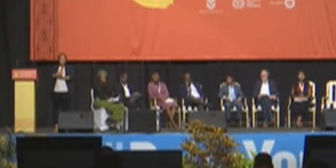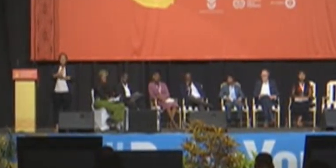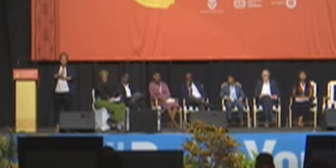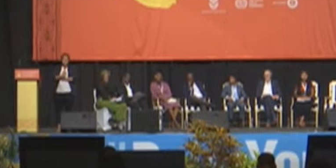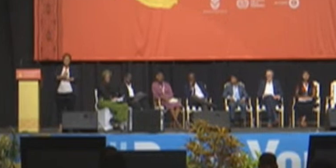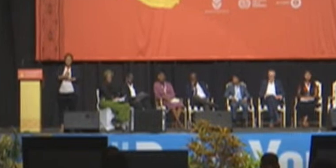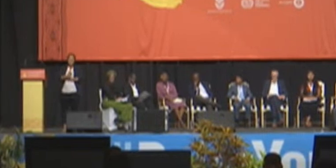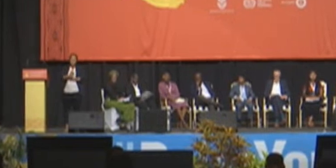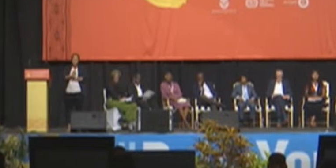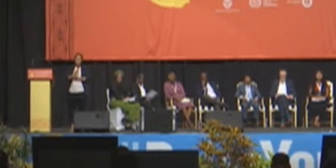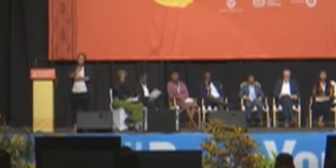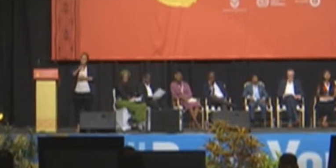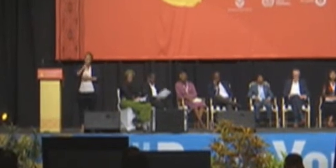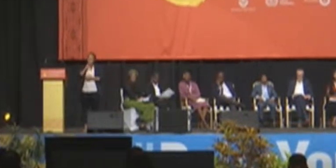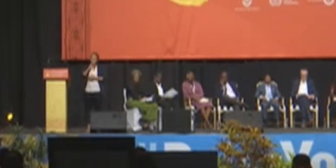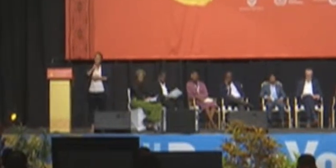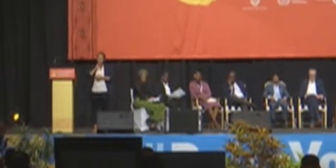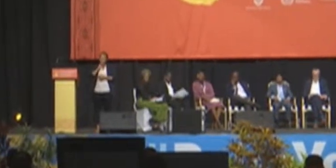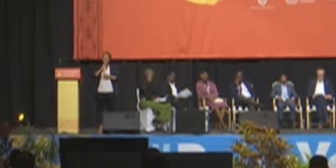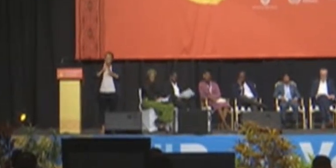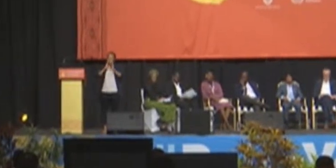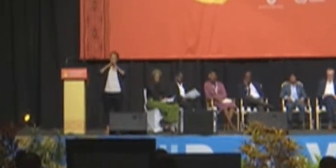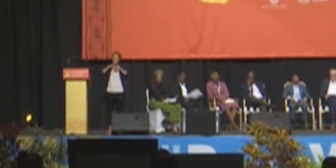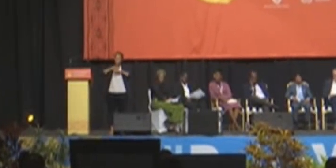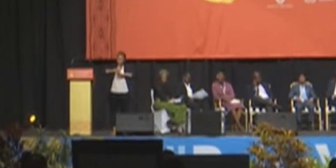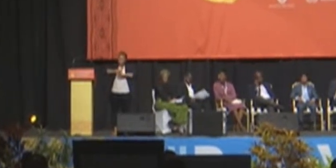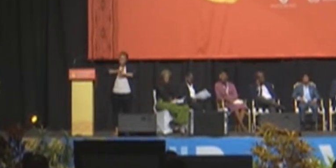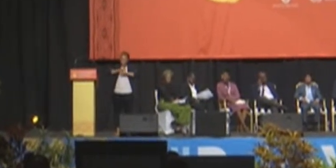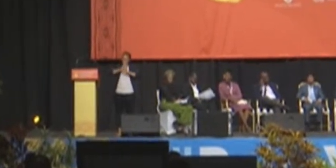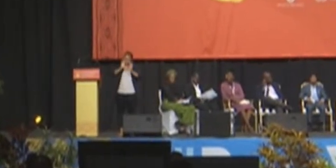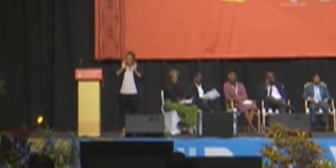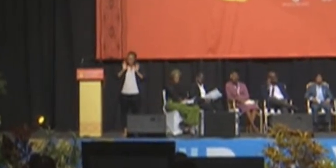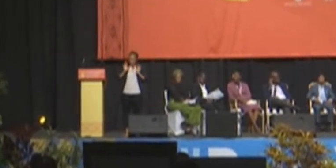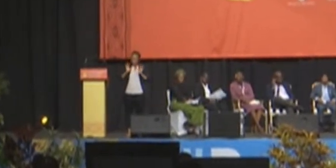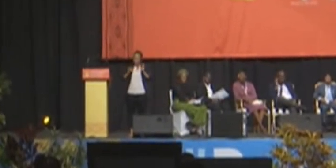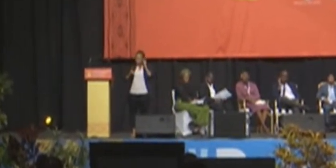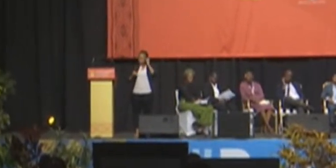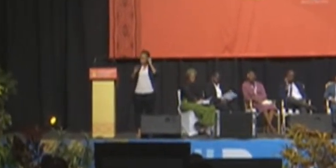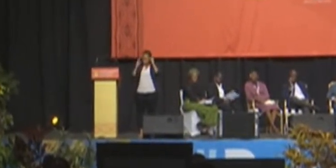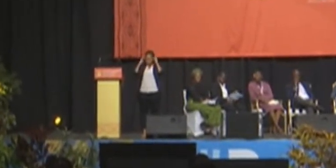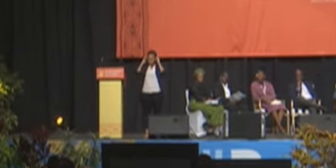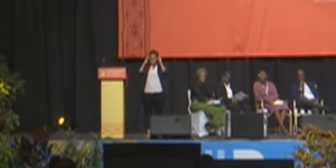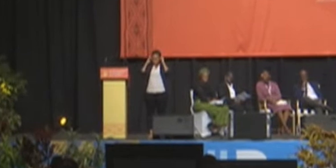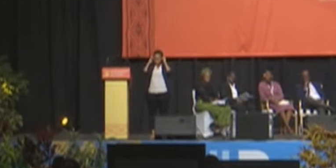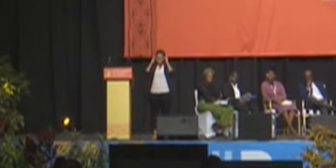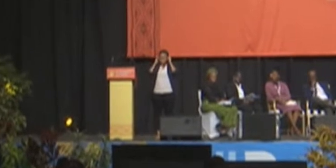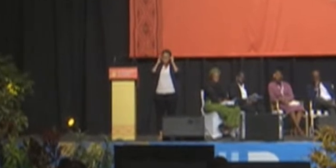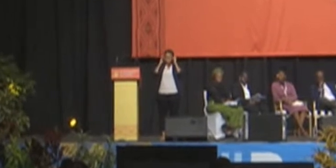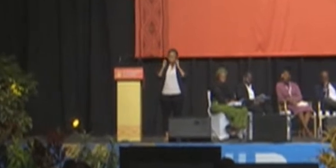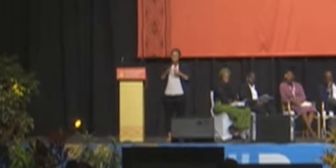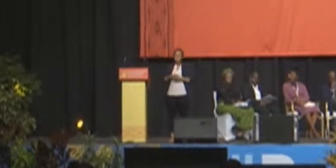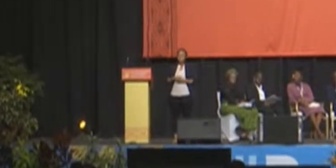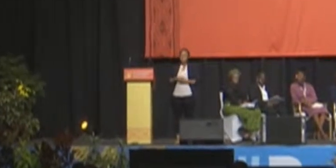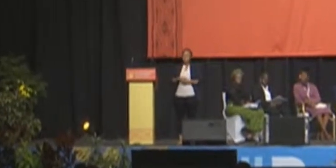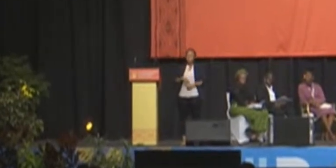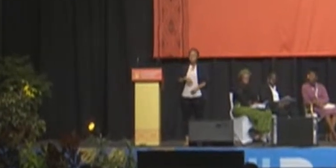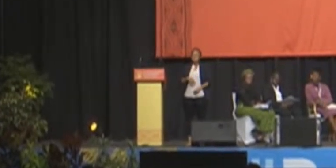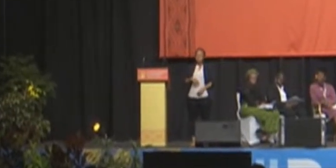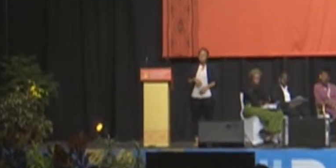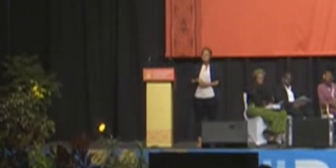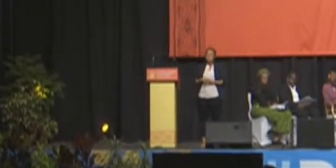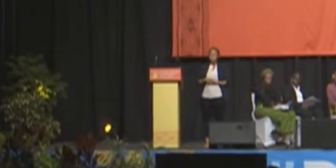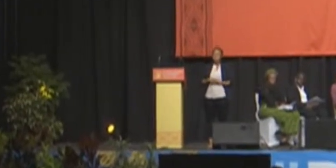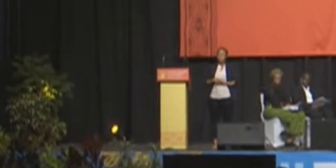problem? Yes, thank you very much. But first of all, because I now have a floor,